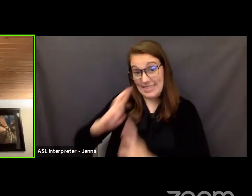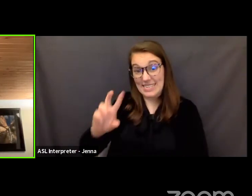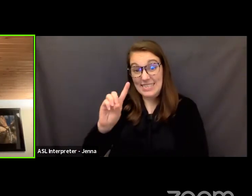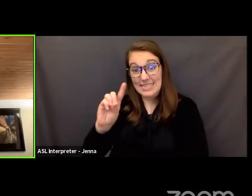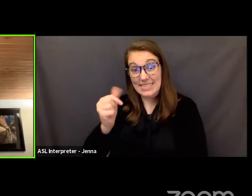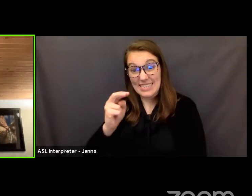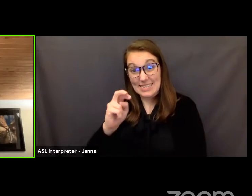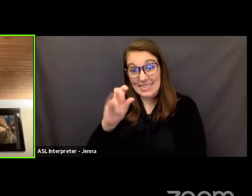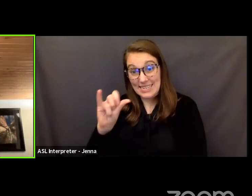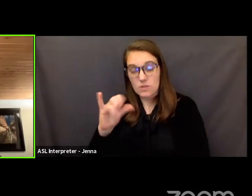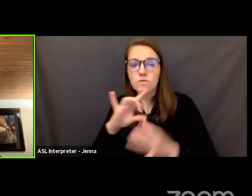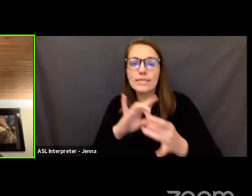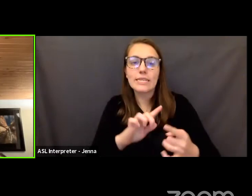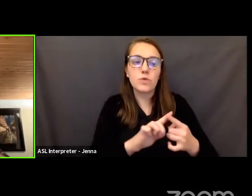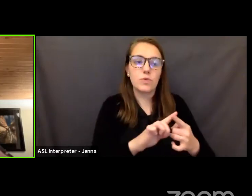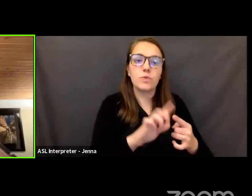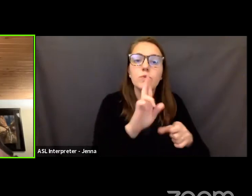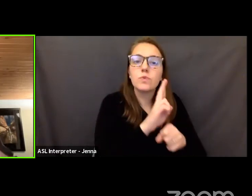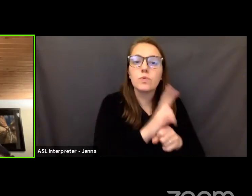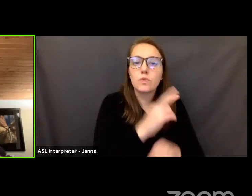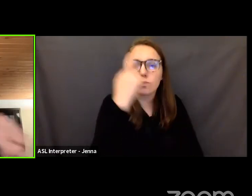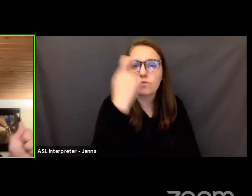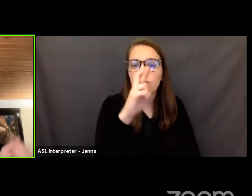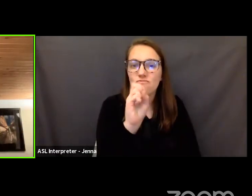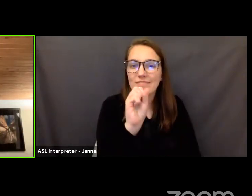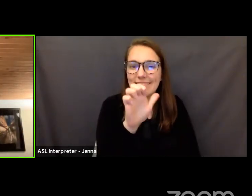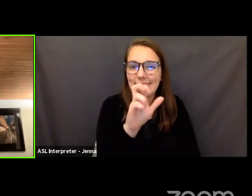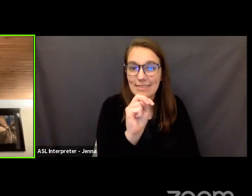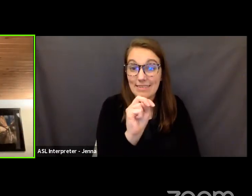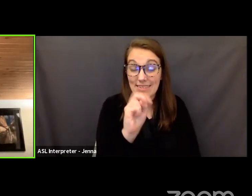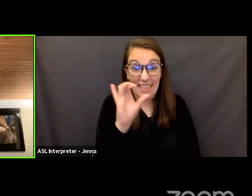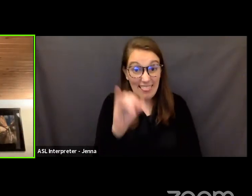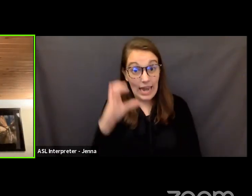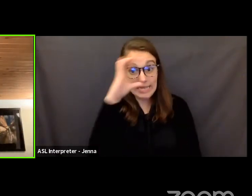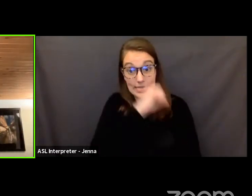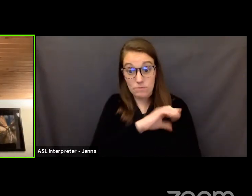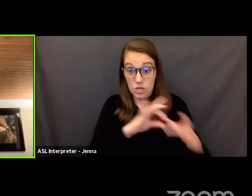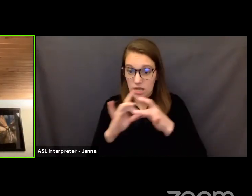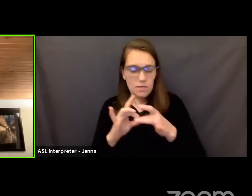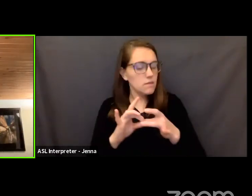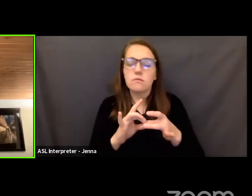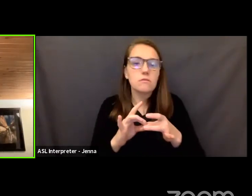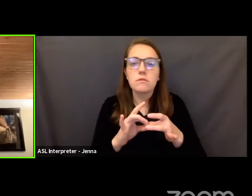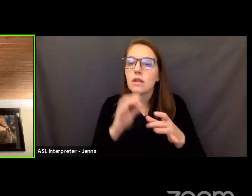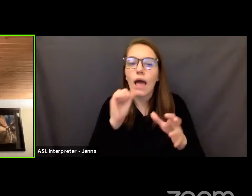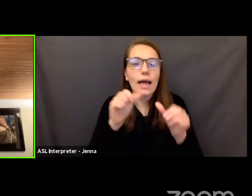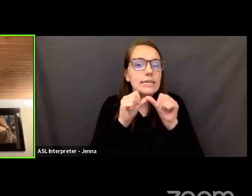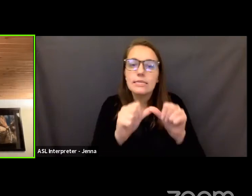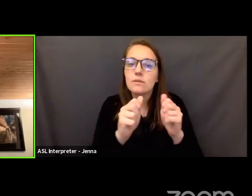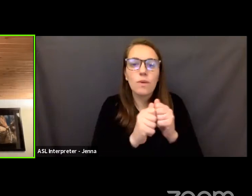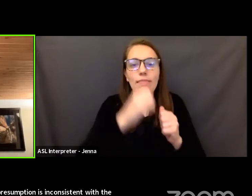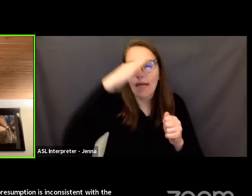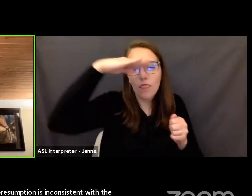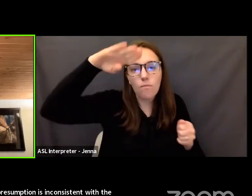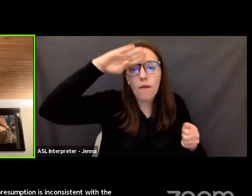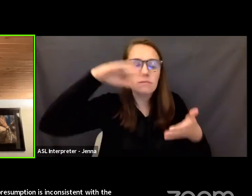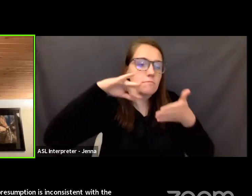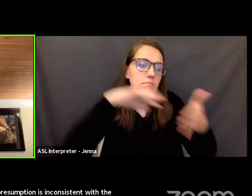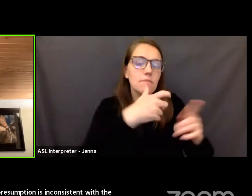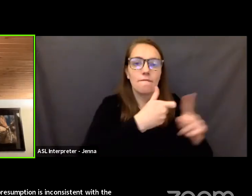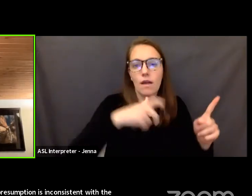reason. That presumption is inconsistent with the anthropological and moral outlook of St. Thomas